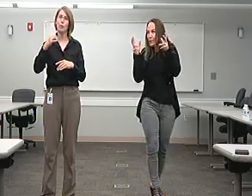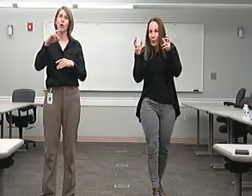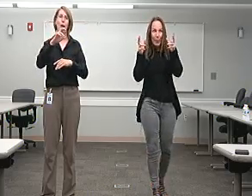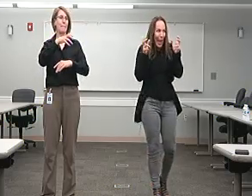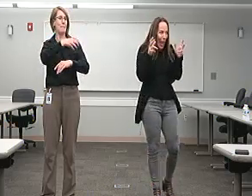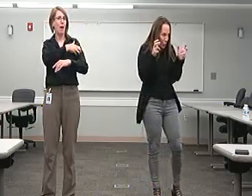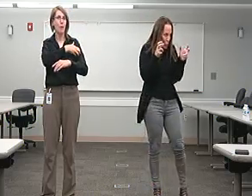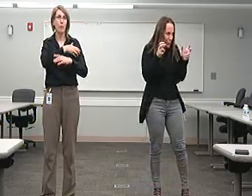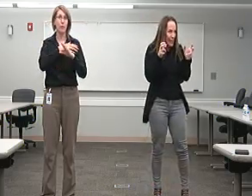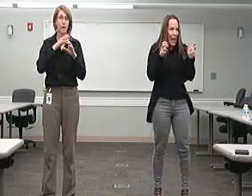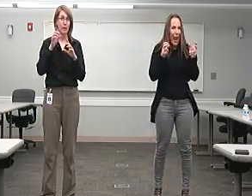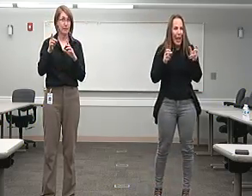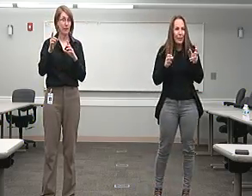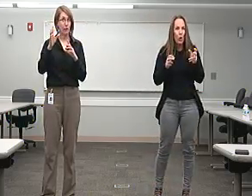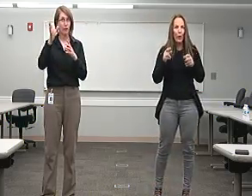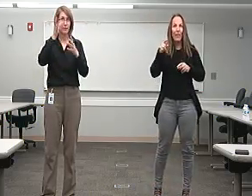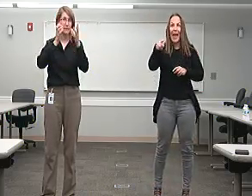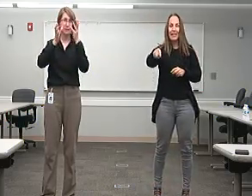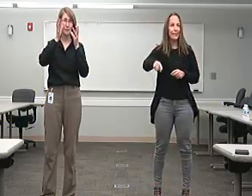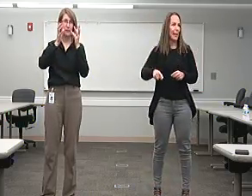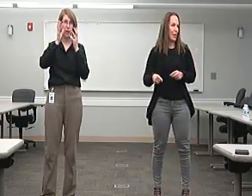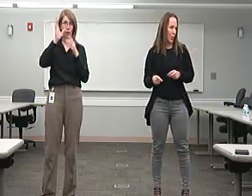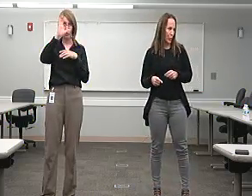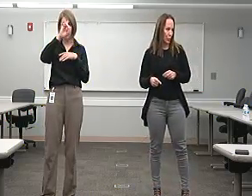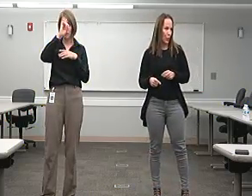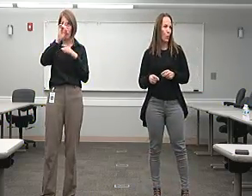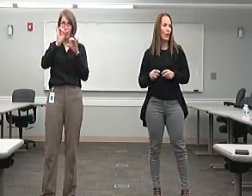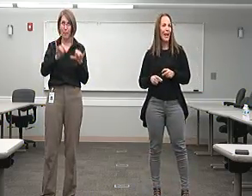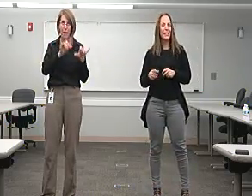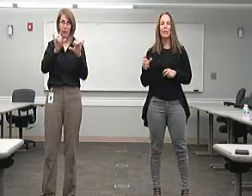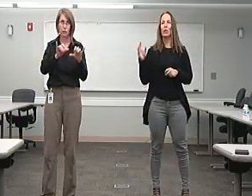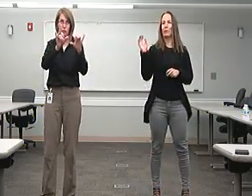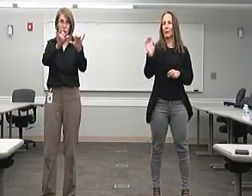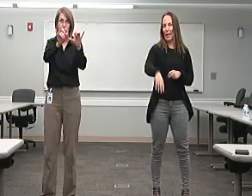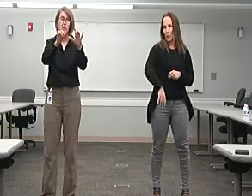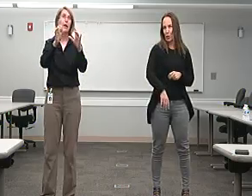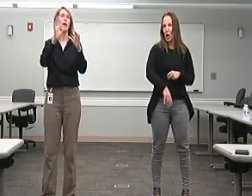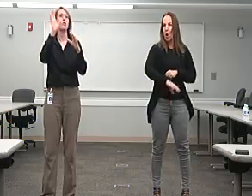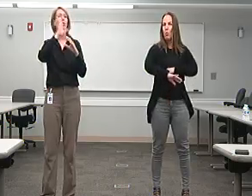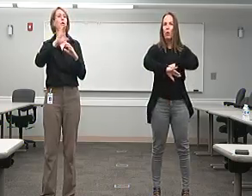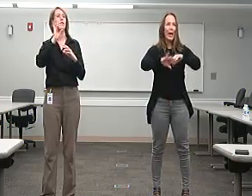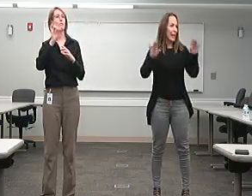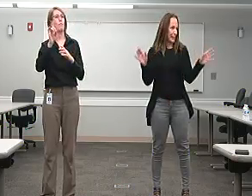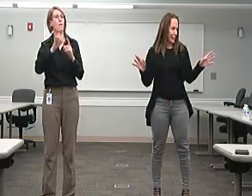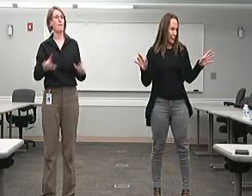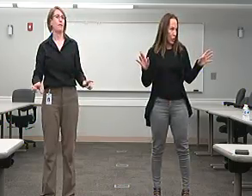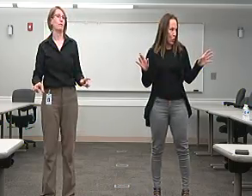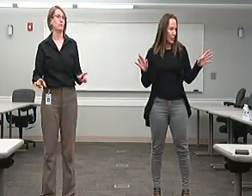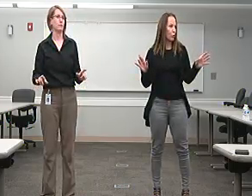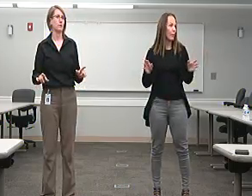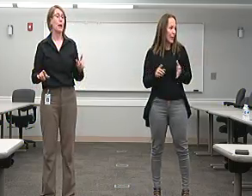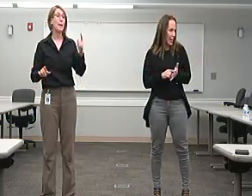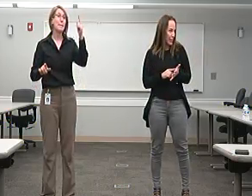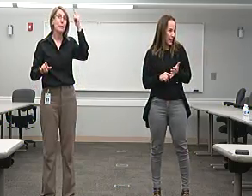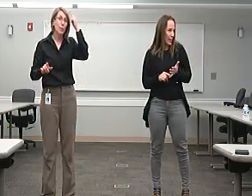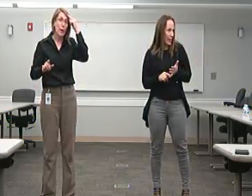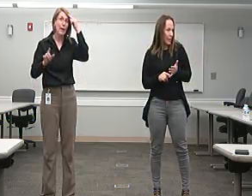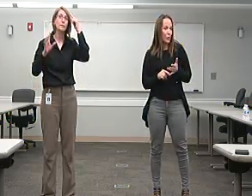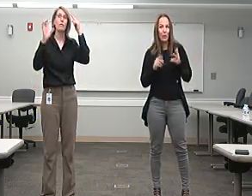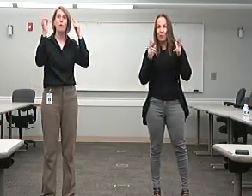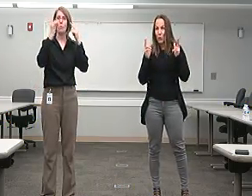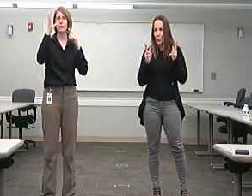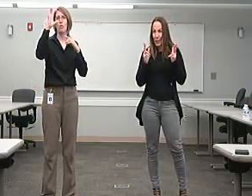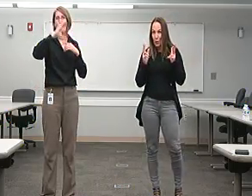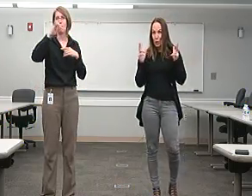patterns, and going, that's language. So brains look for language. Brains don't discriminate between visual